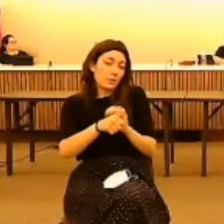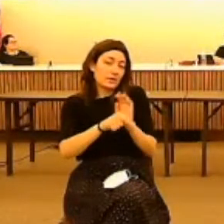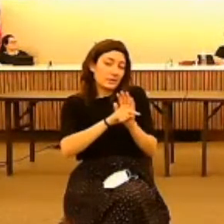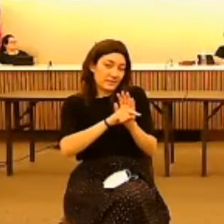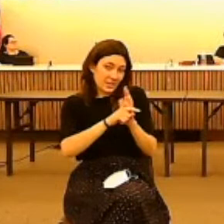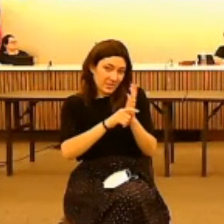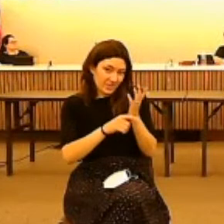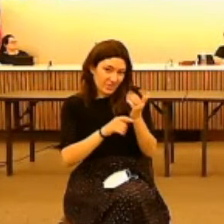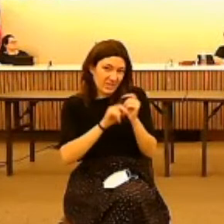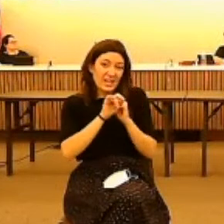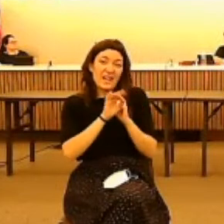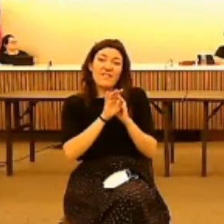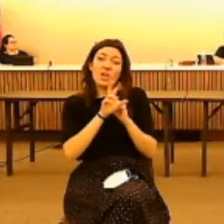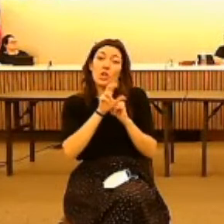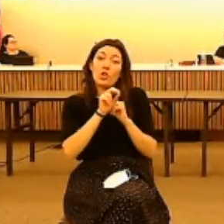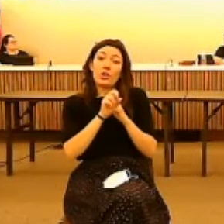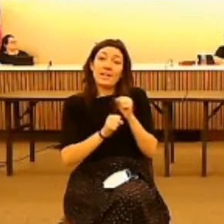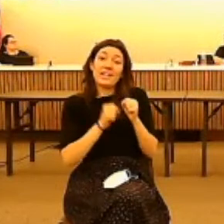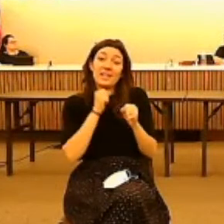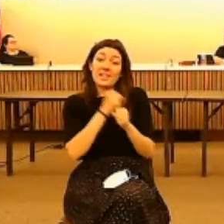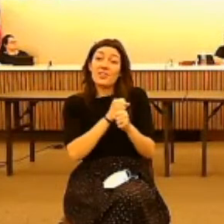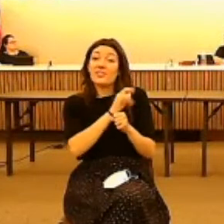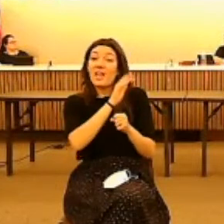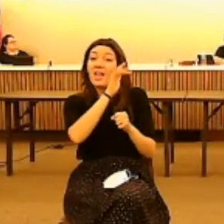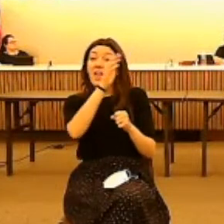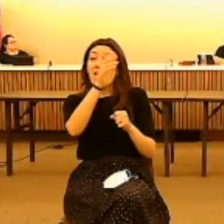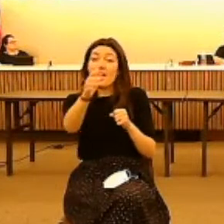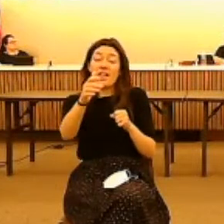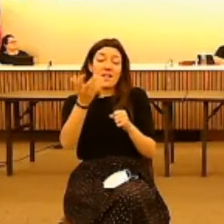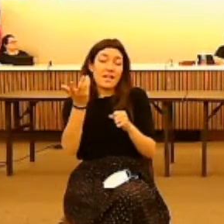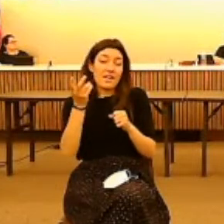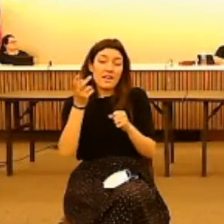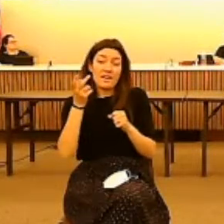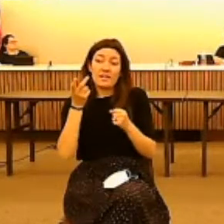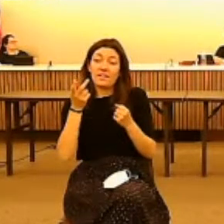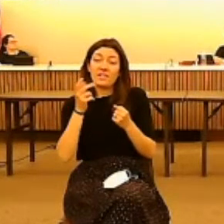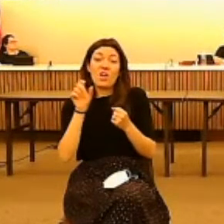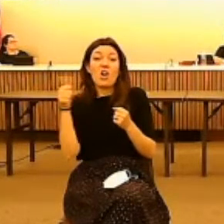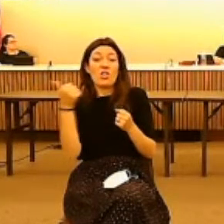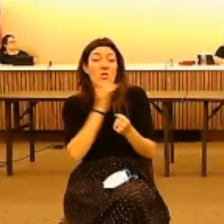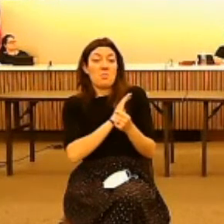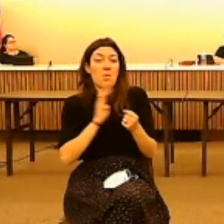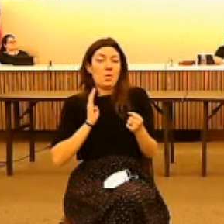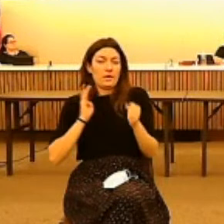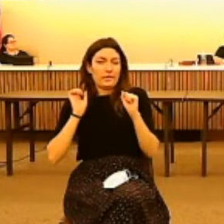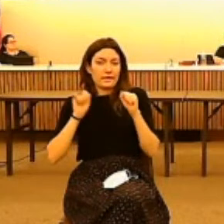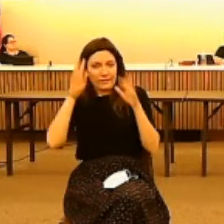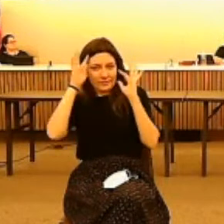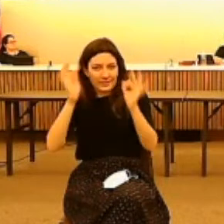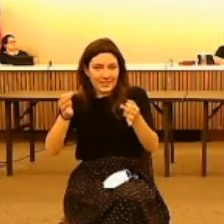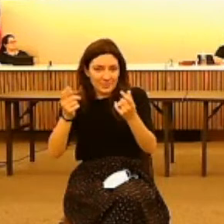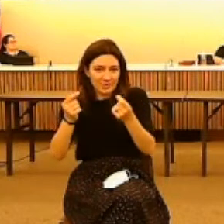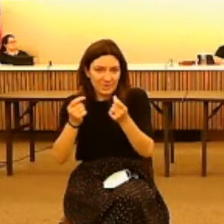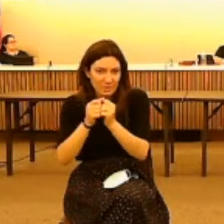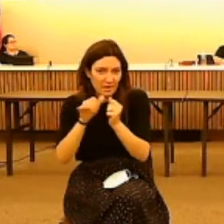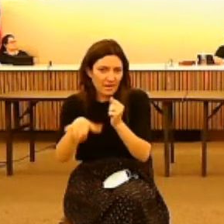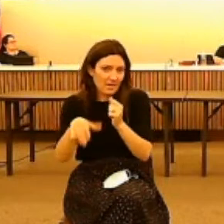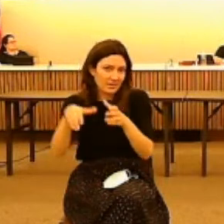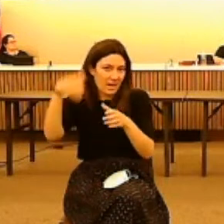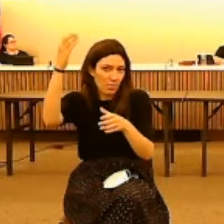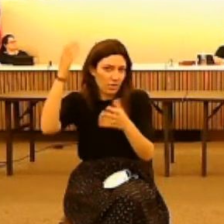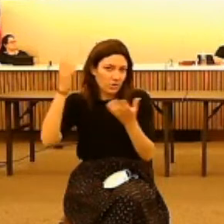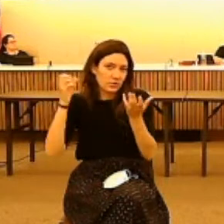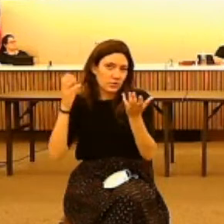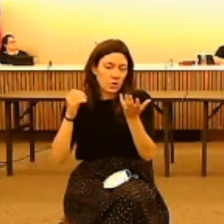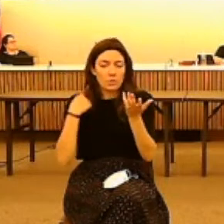some future town board gets to do this again, assuming the tower is still structurally sound and useful. You know, one of the things when we were talking about the potential for